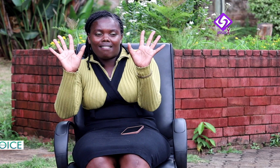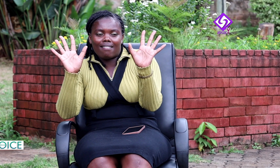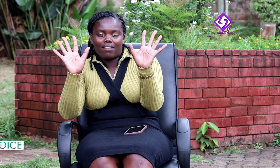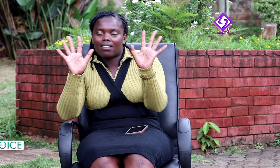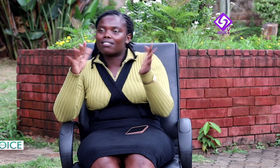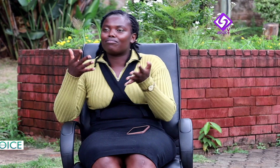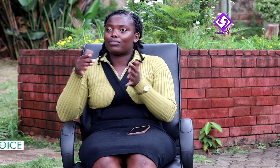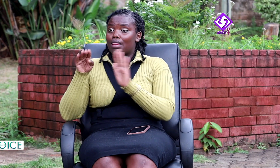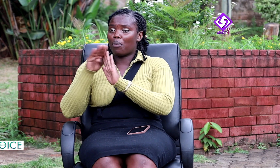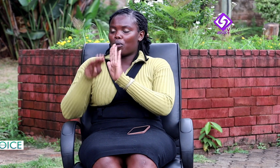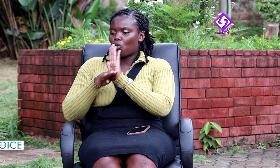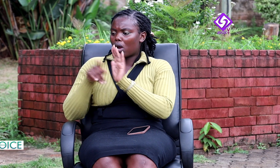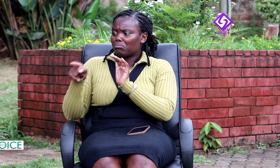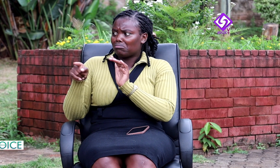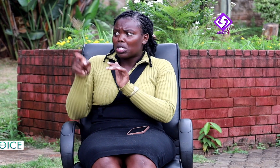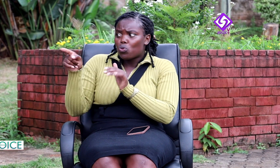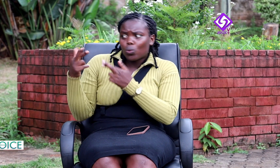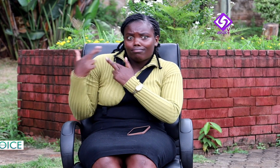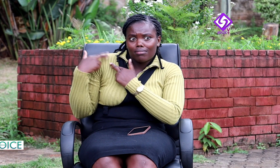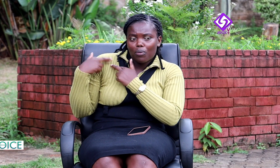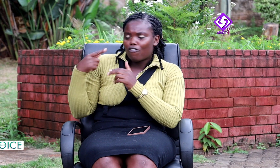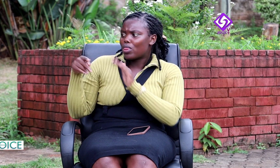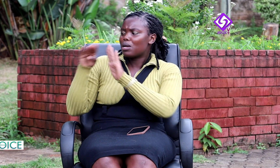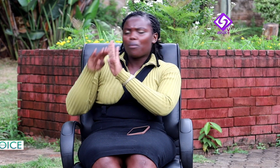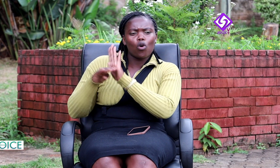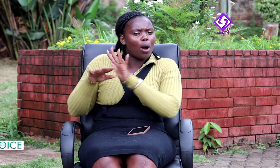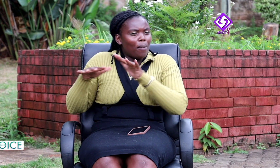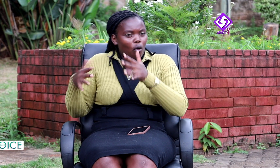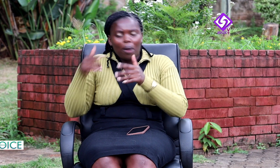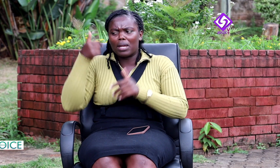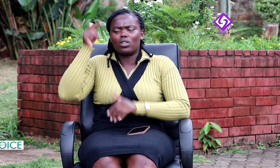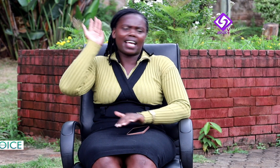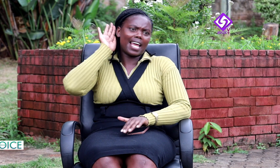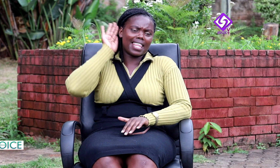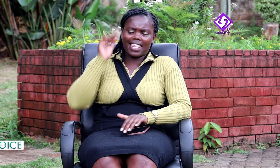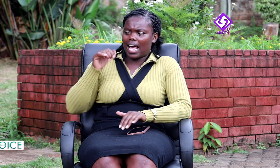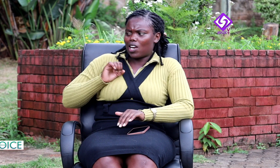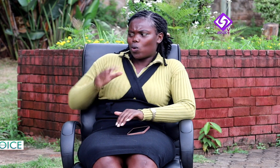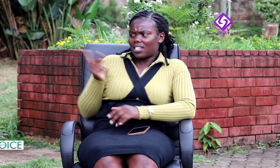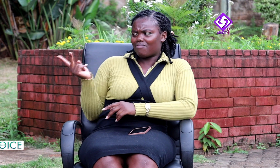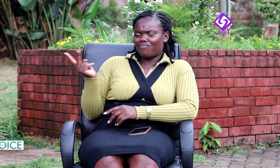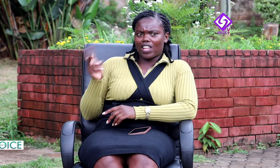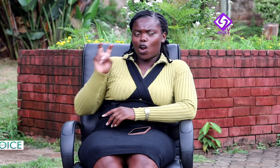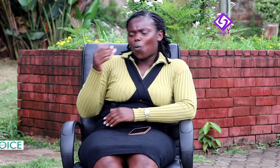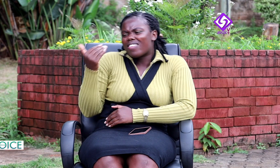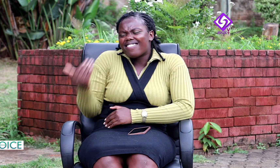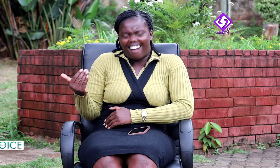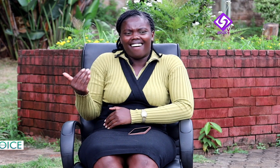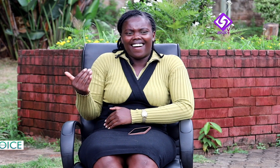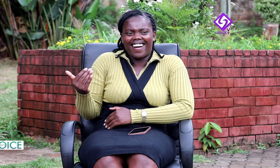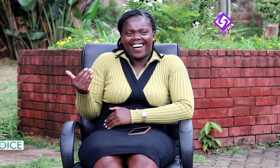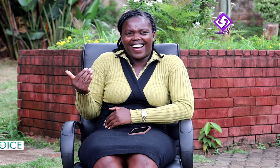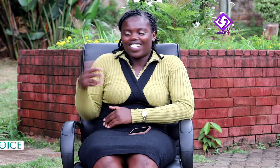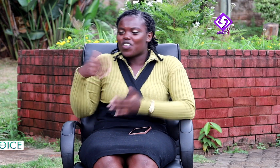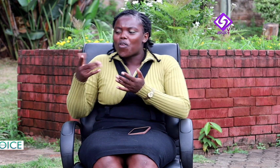what really inspired you to have these two young girls join the YHP program,